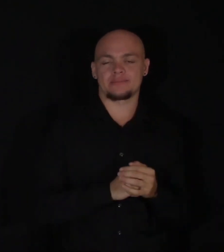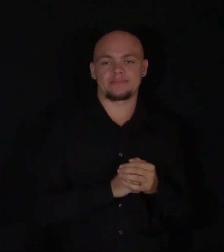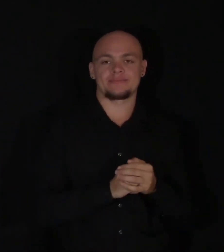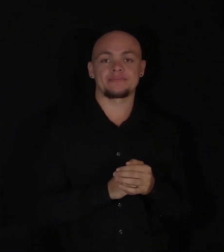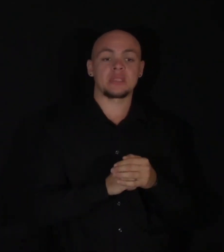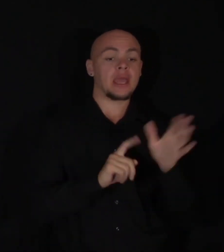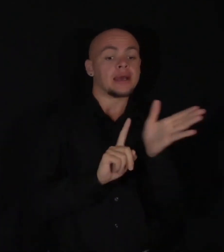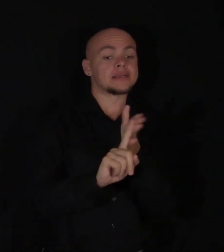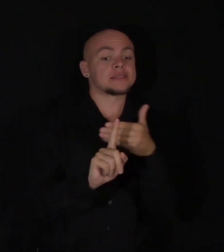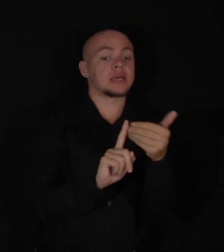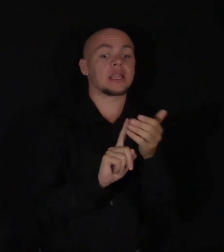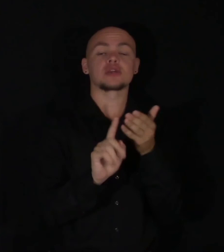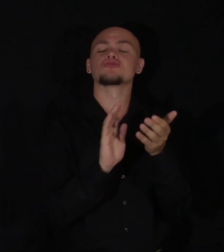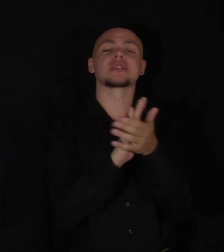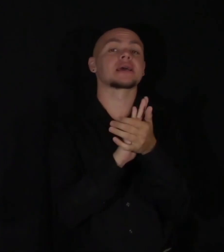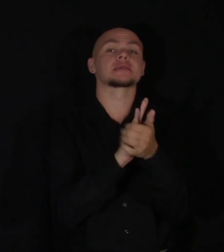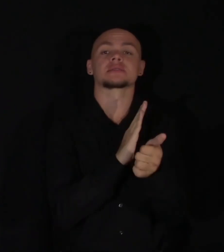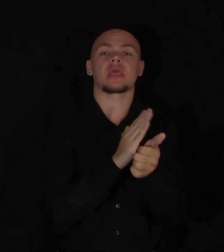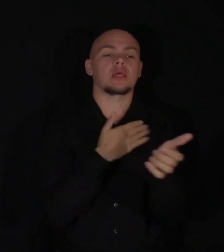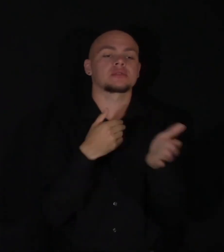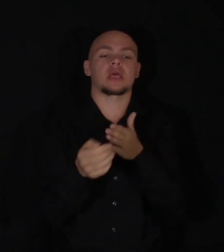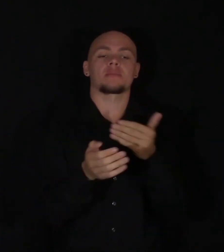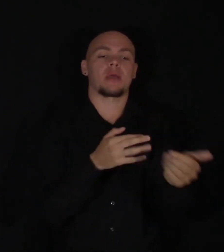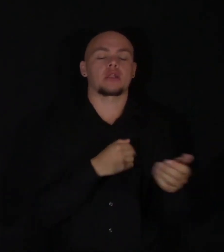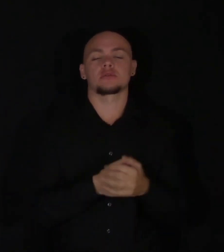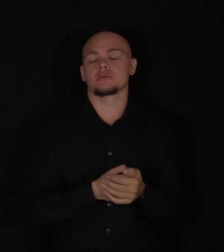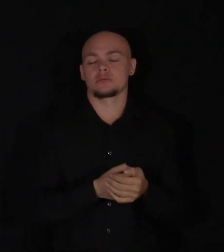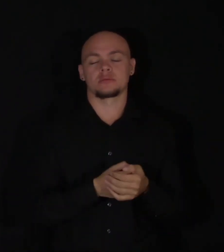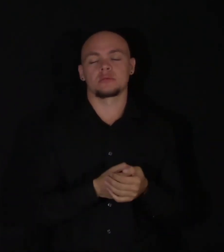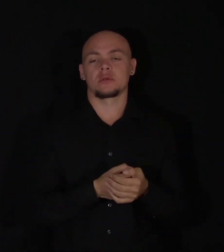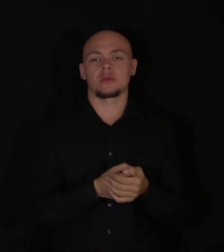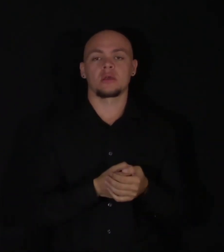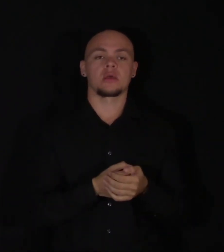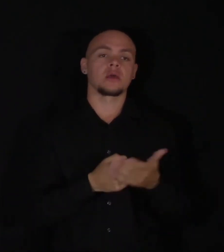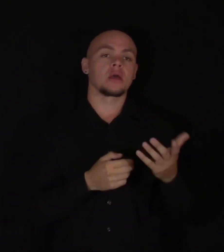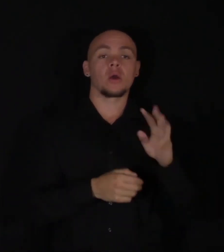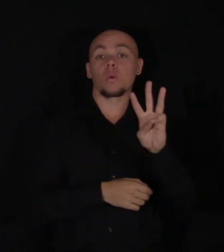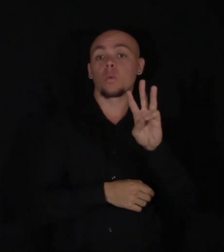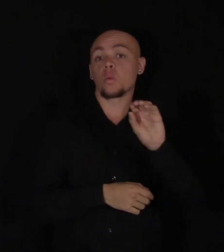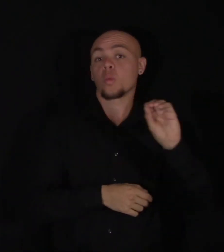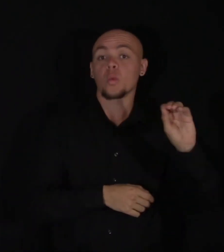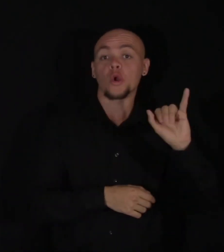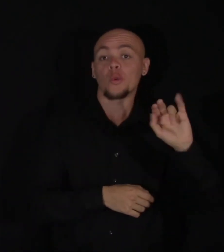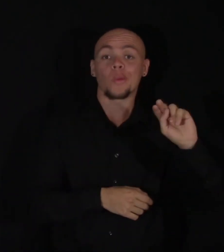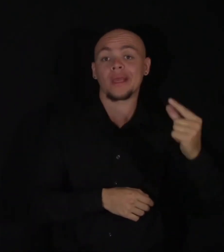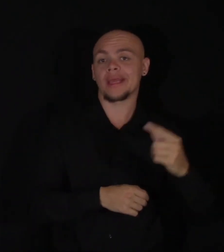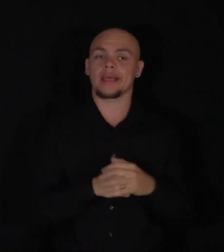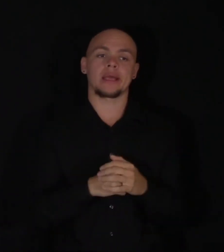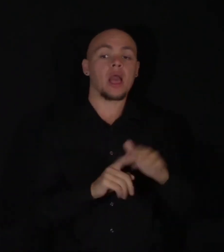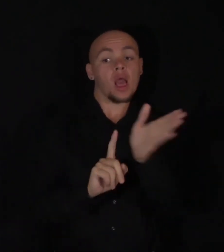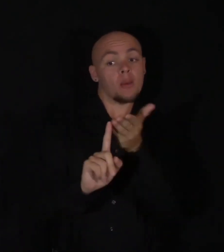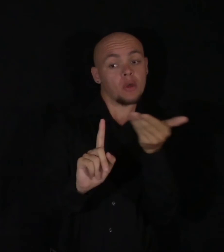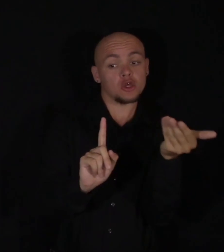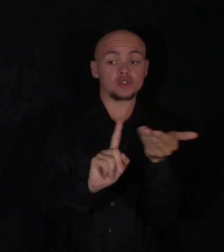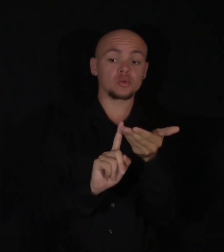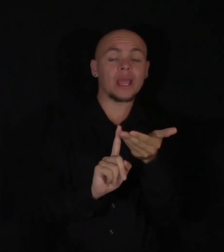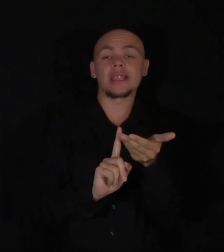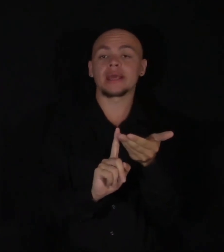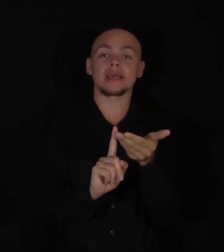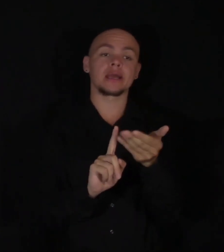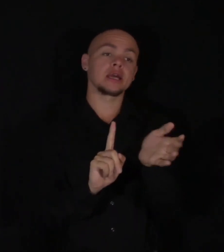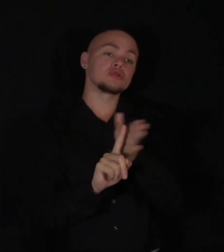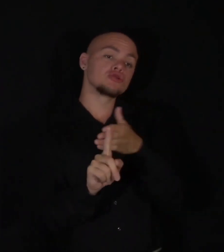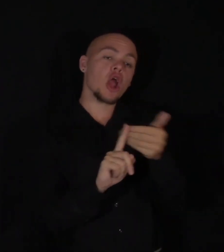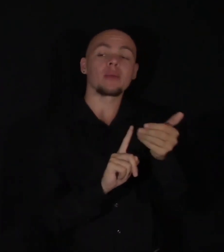Seduction is a skill no matter how you look at it. You can call it wooing, persuading, winning someone over, charming, it doesn't really